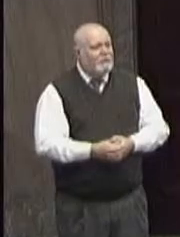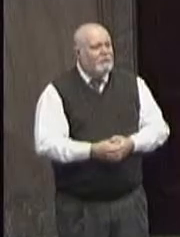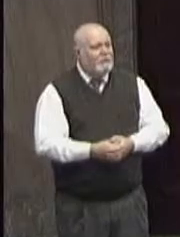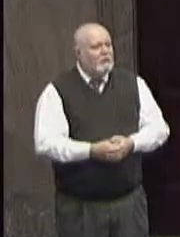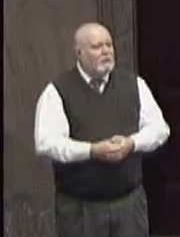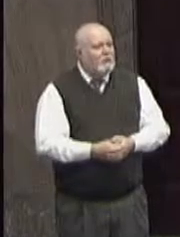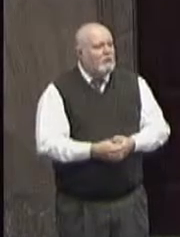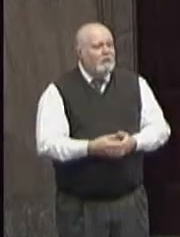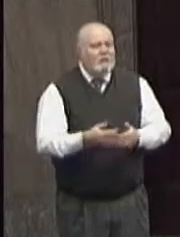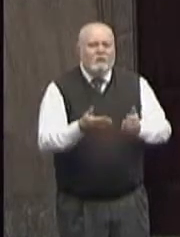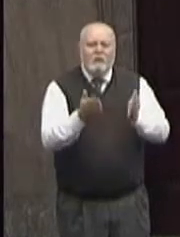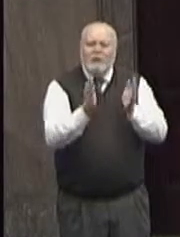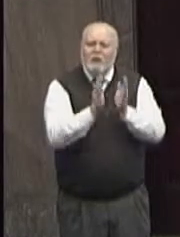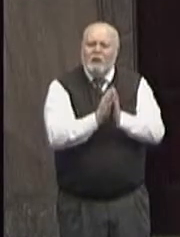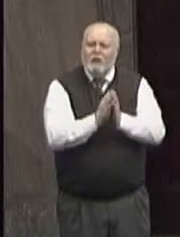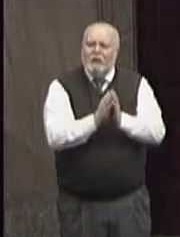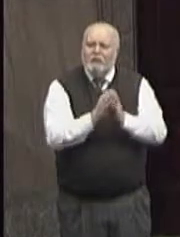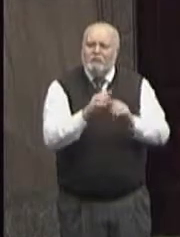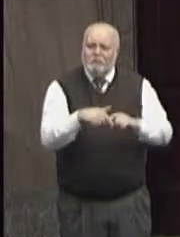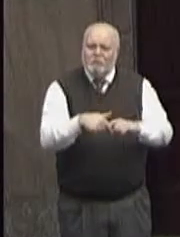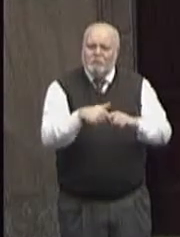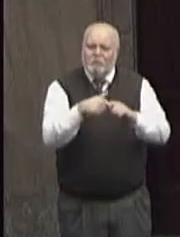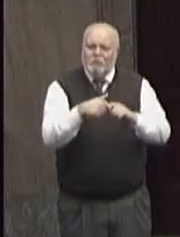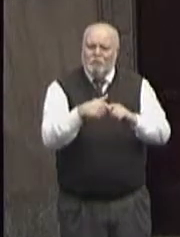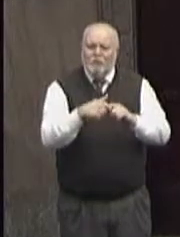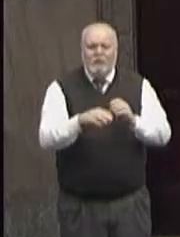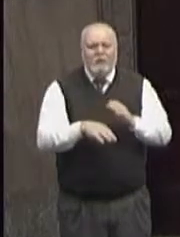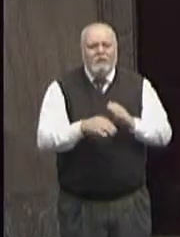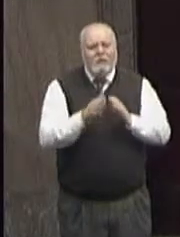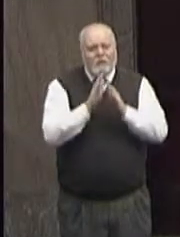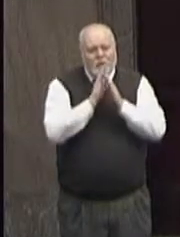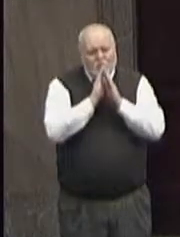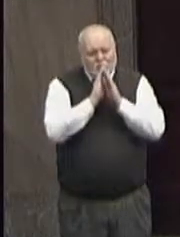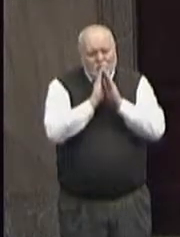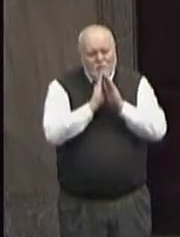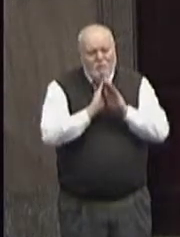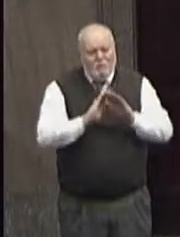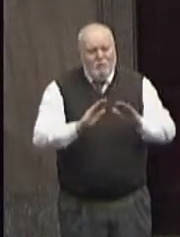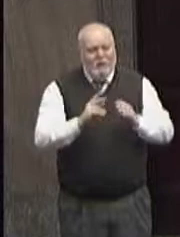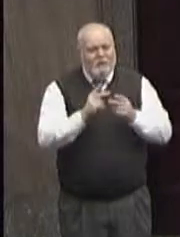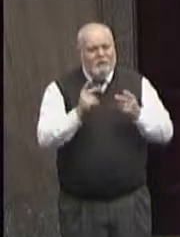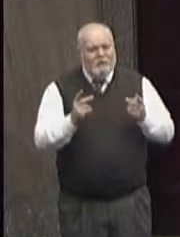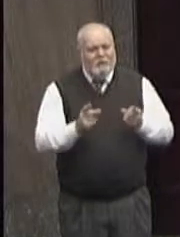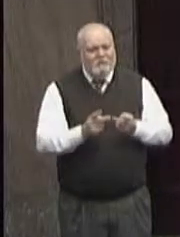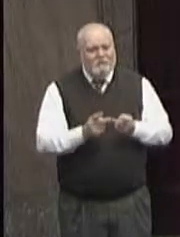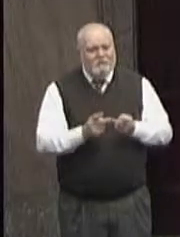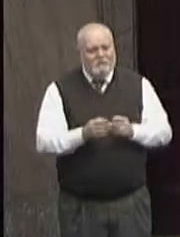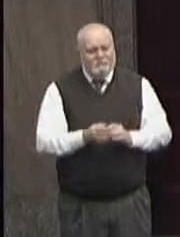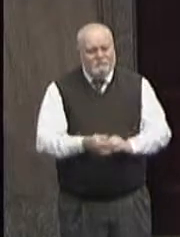So I ask you to pause just a moment and find a quiet interior place for yourself.